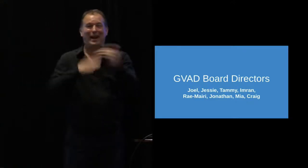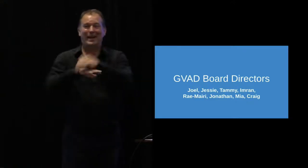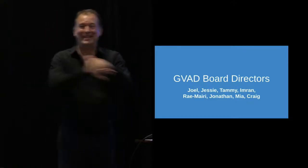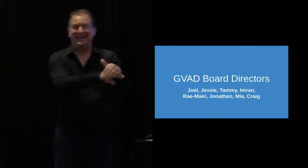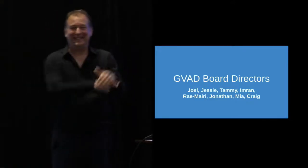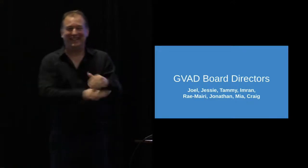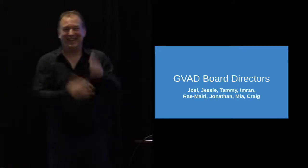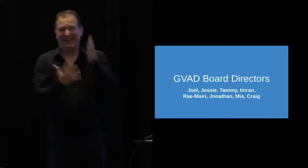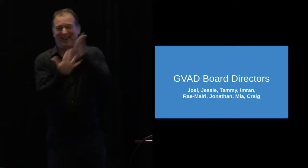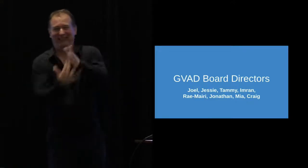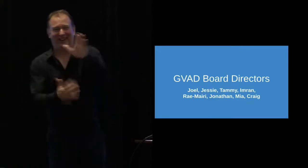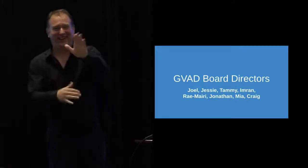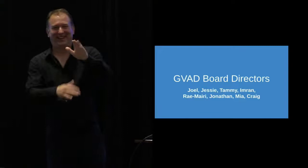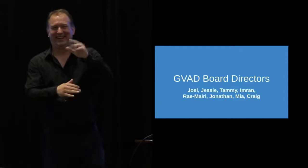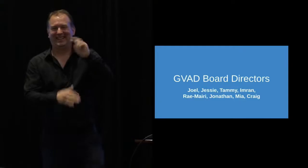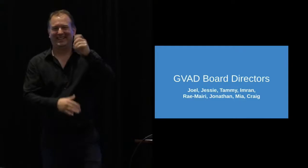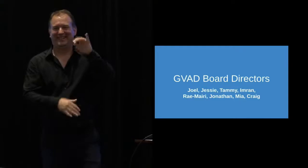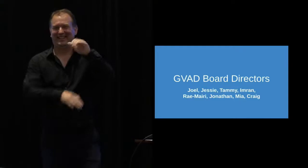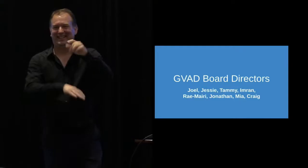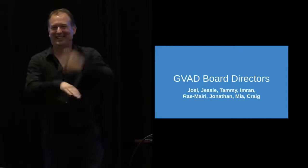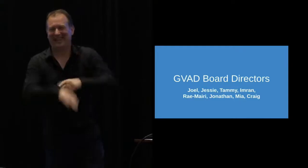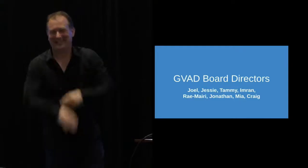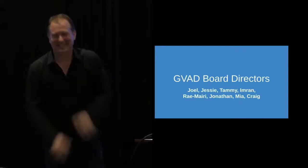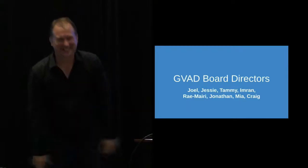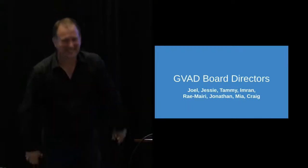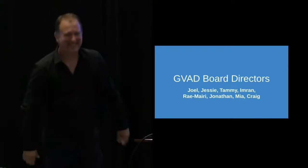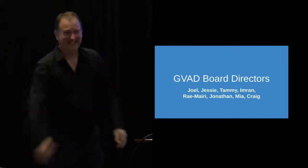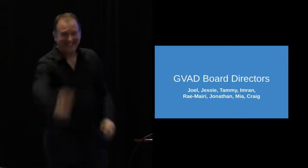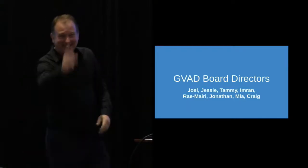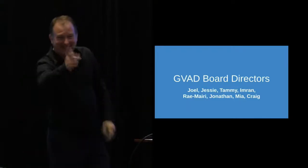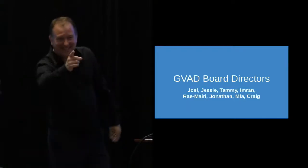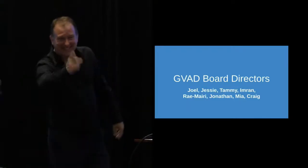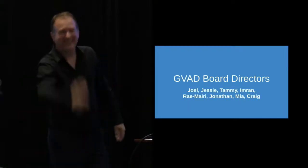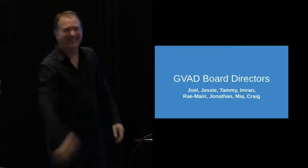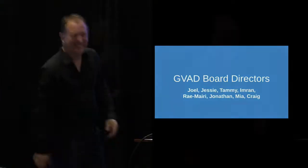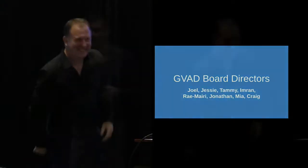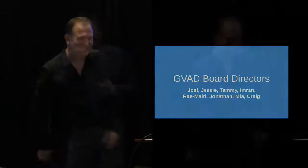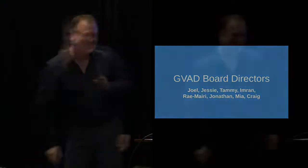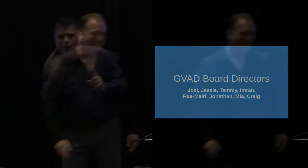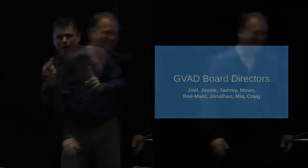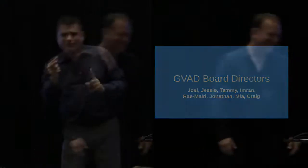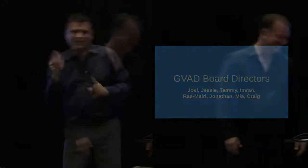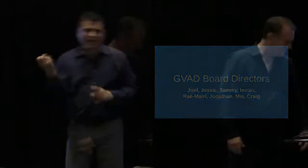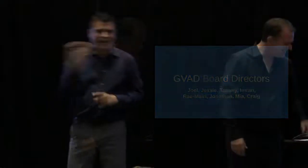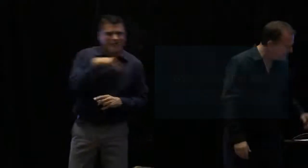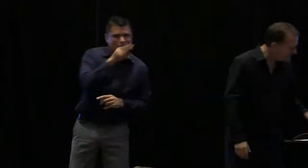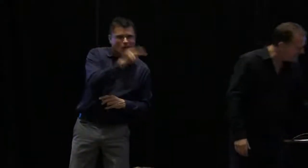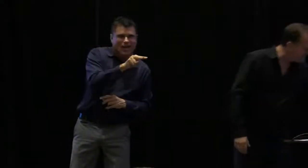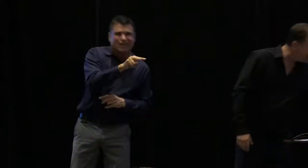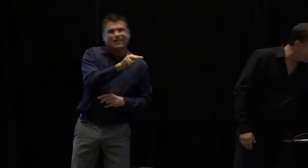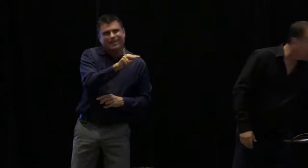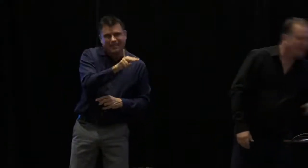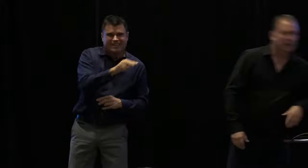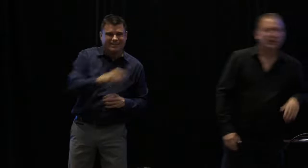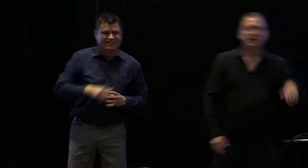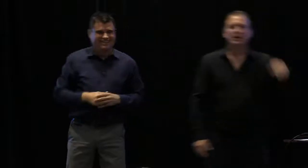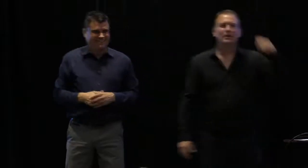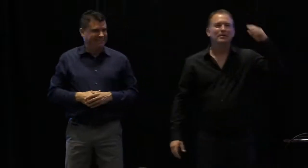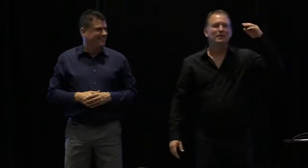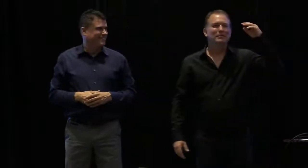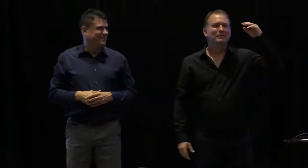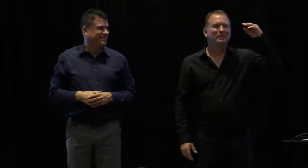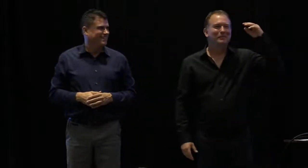we have had so many late night conversations that interrupted his Netflix binging, I can't even tell you.